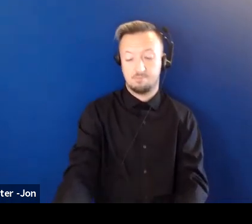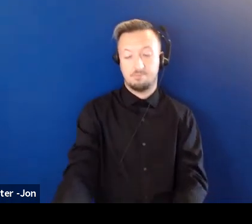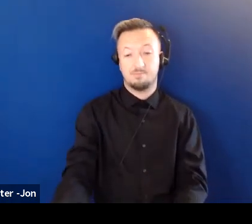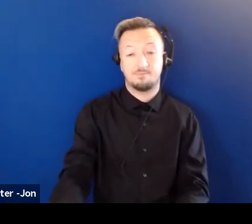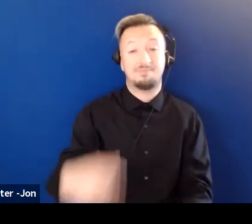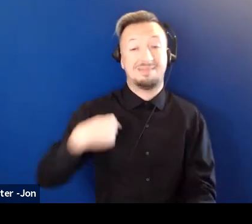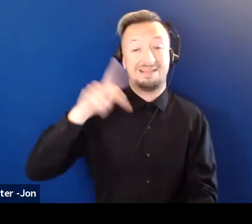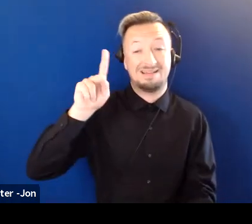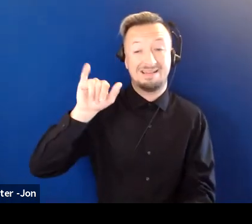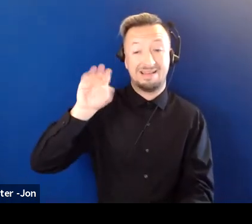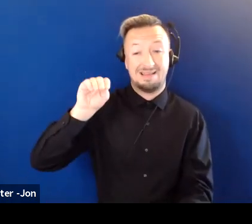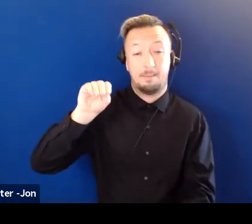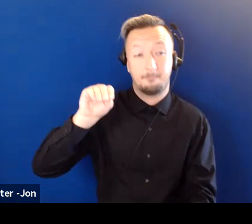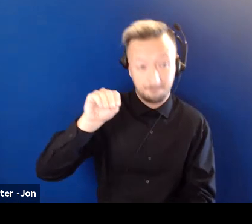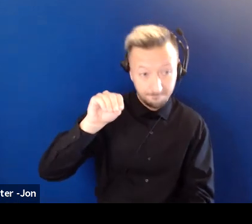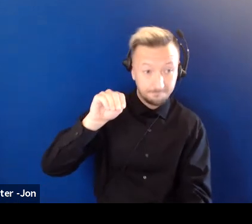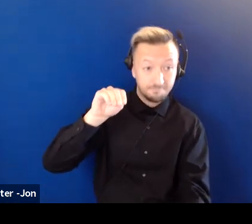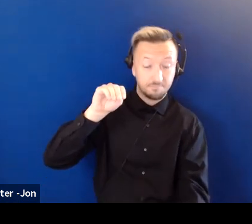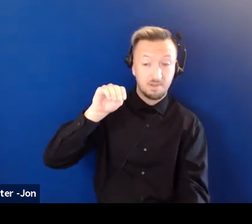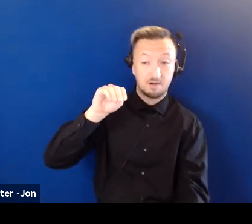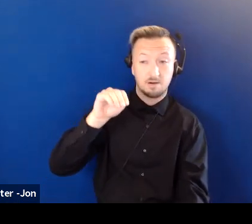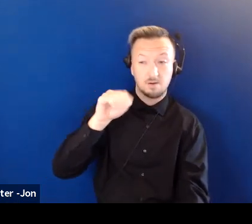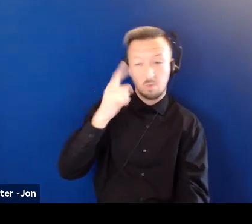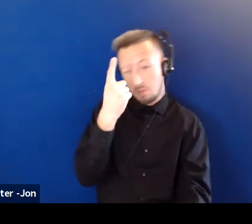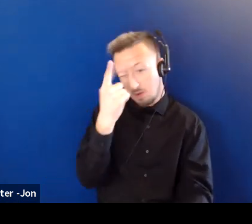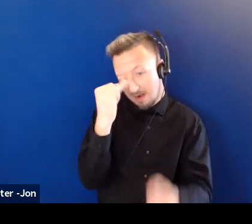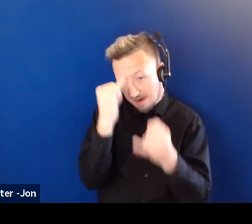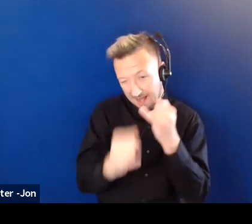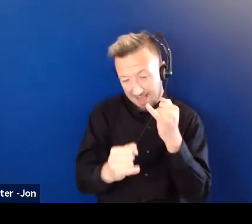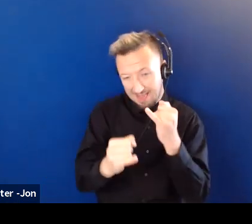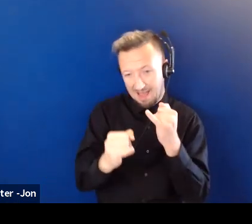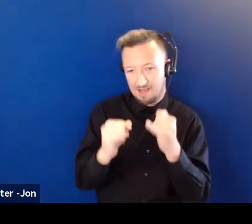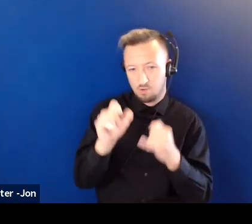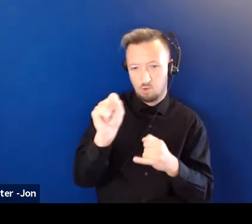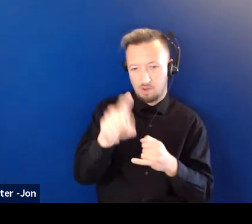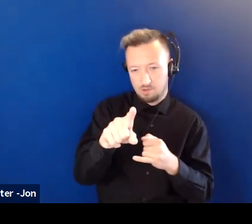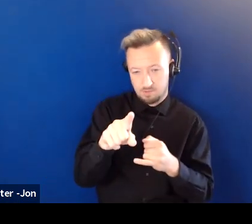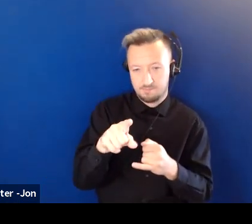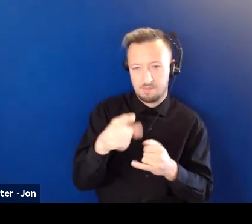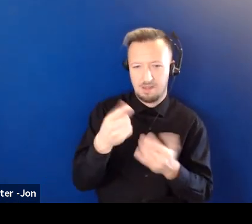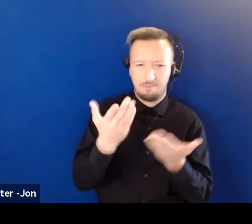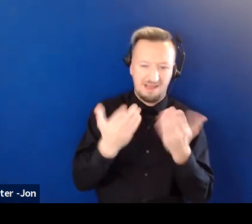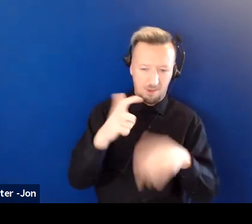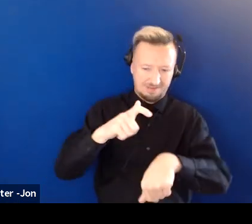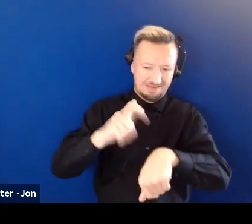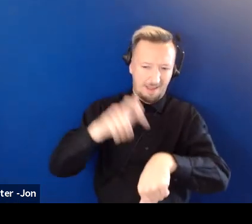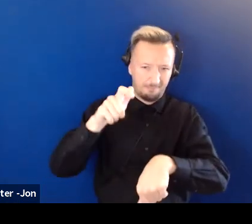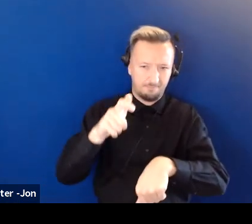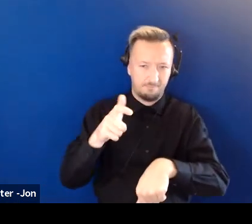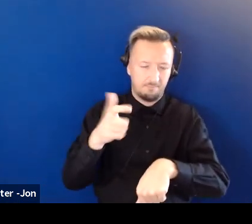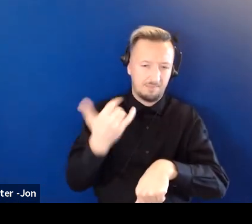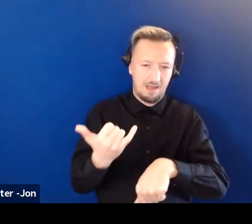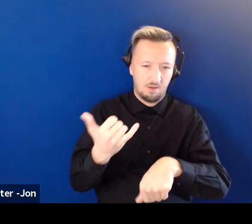This is Kim, and there's one last question, and I know that some people may exit because we're